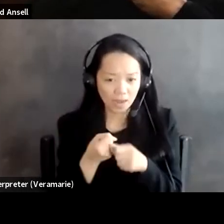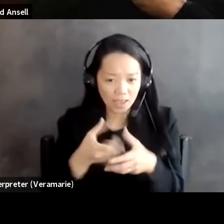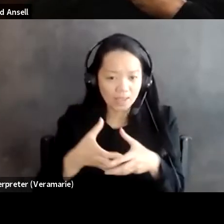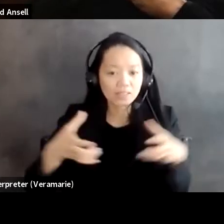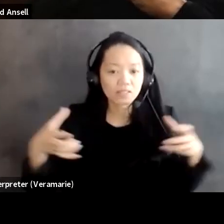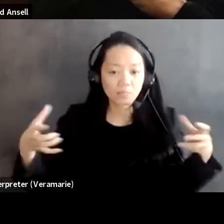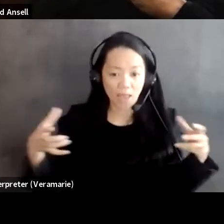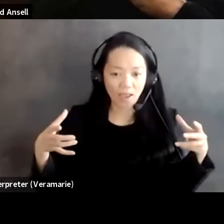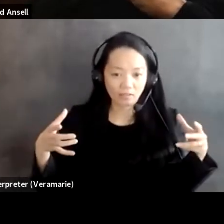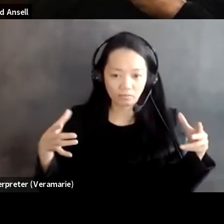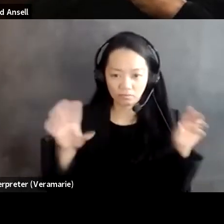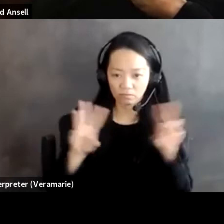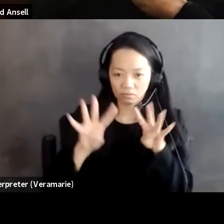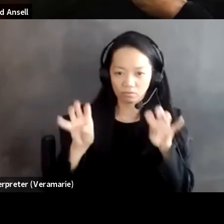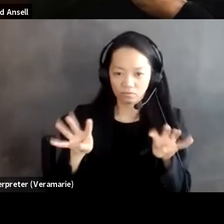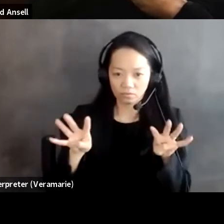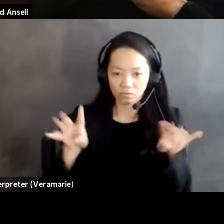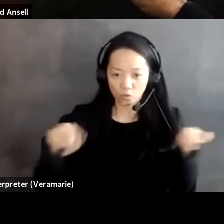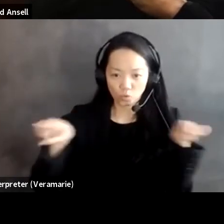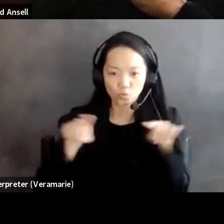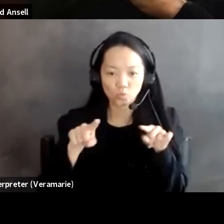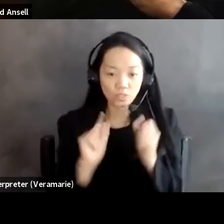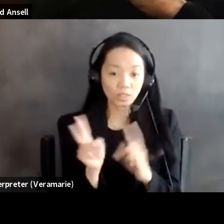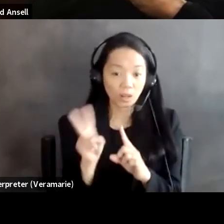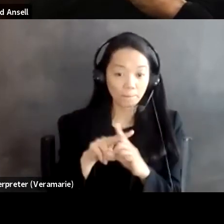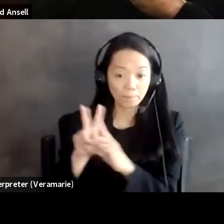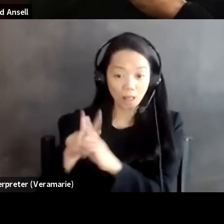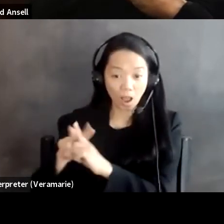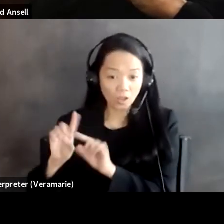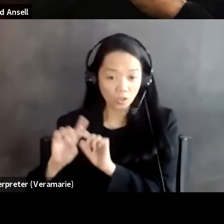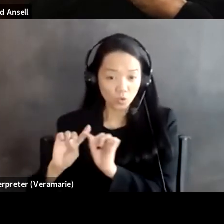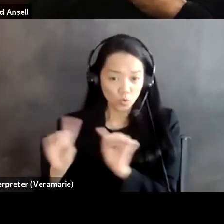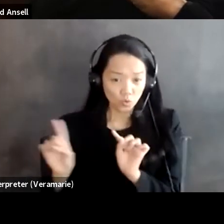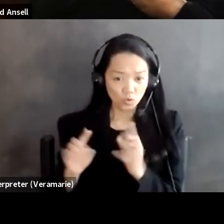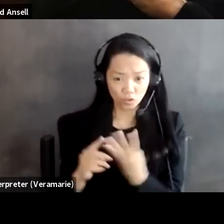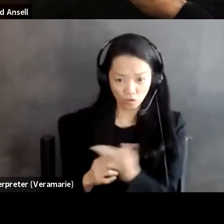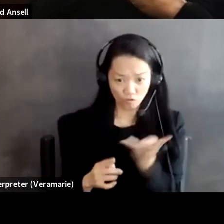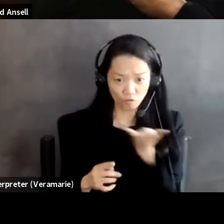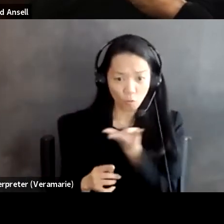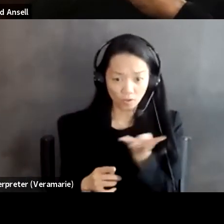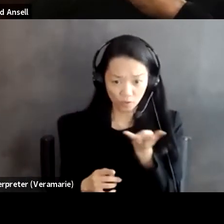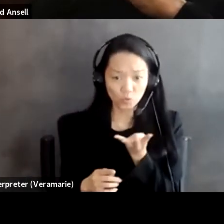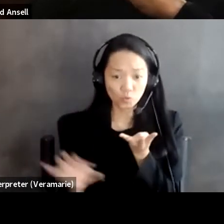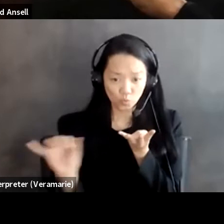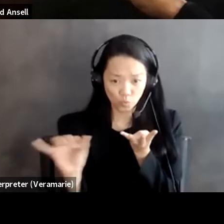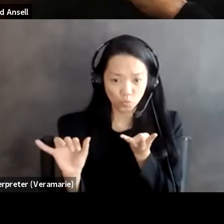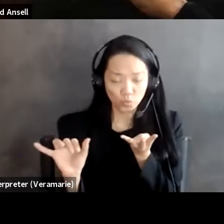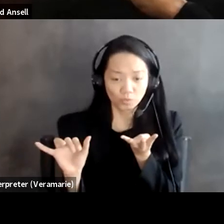question. And I think it applies to the four of you as well in many